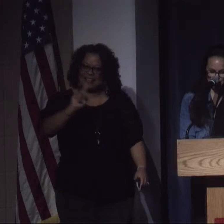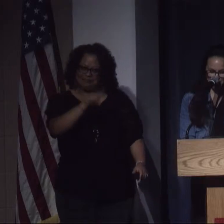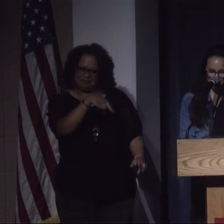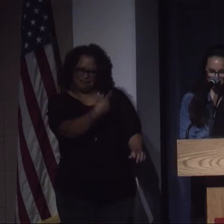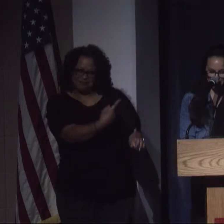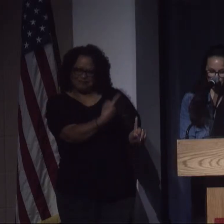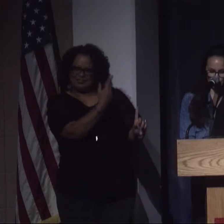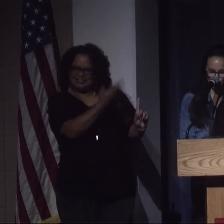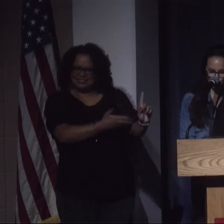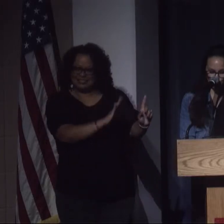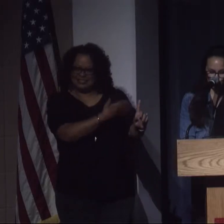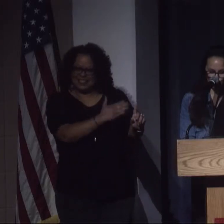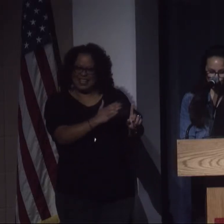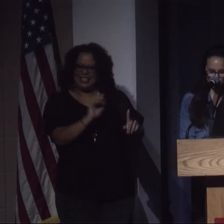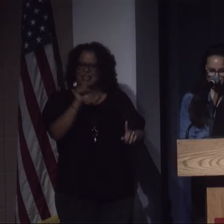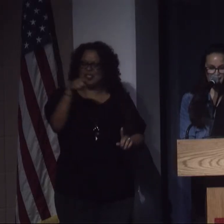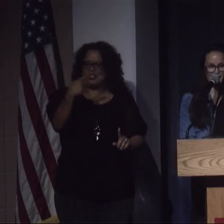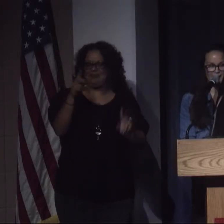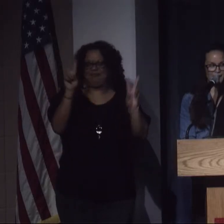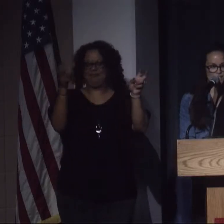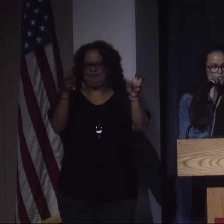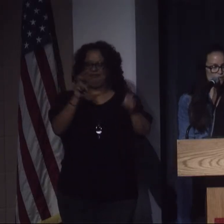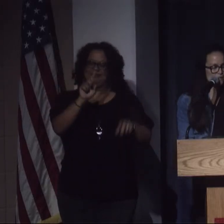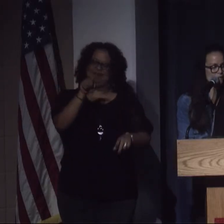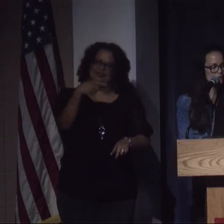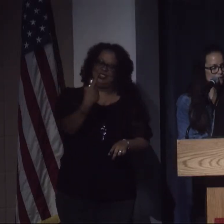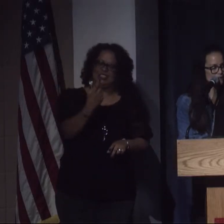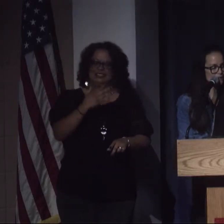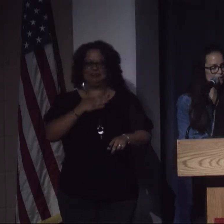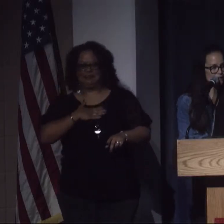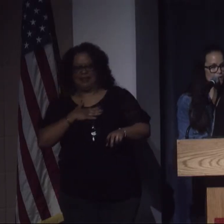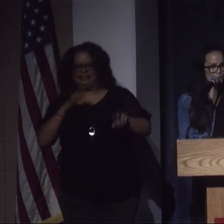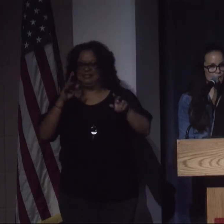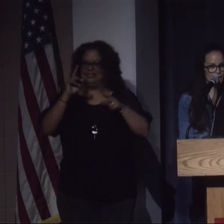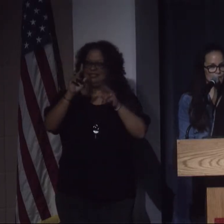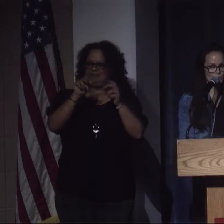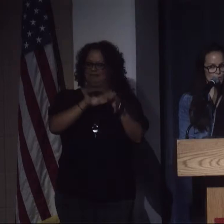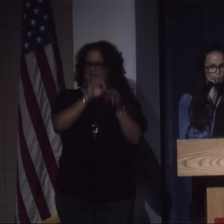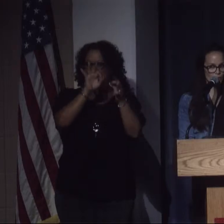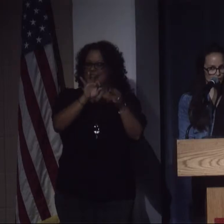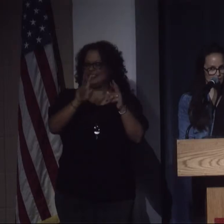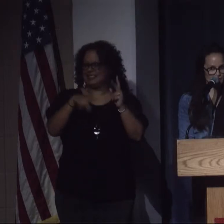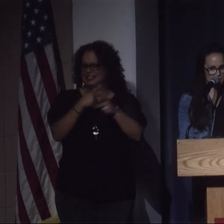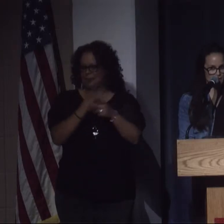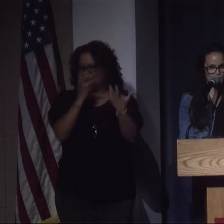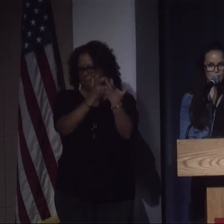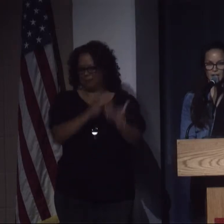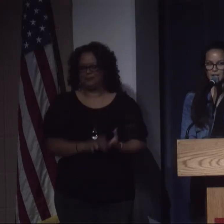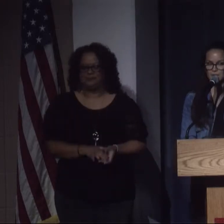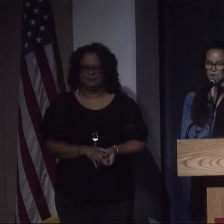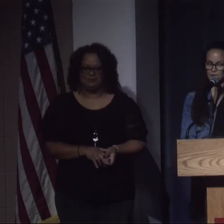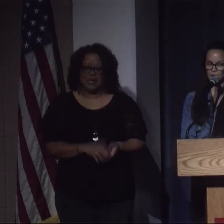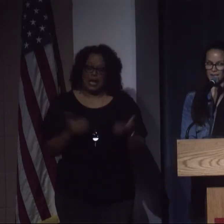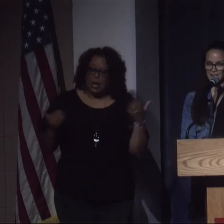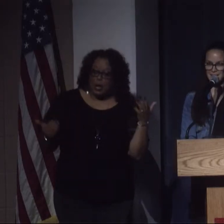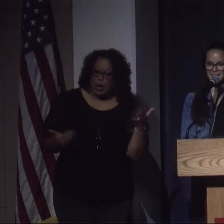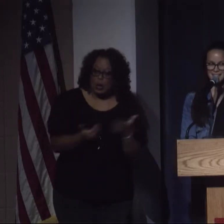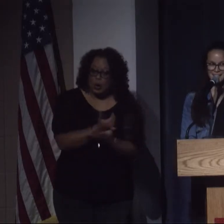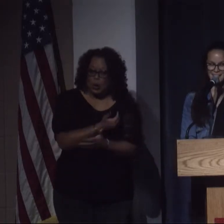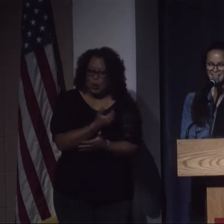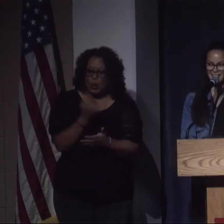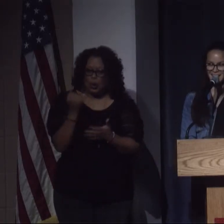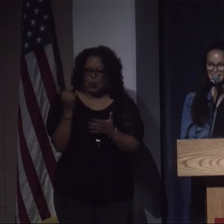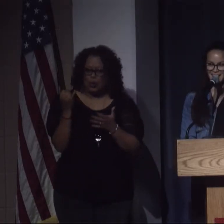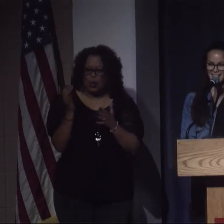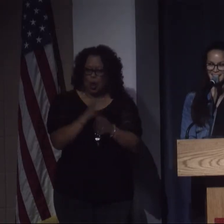Type by Kyle Hume. And just a little tidbit, he got me onto a new artist named Graham. Do y'all know who that is?